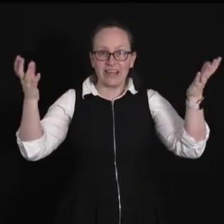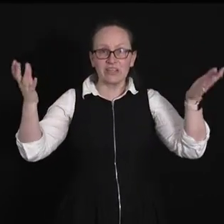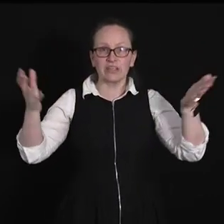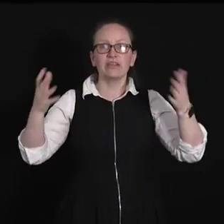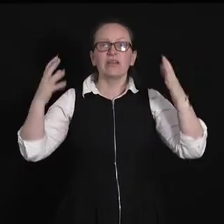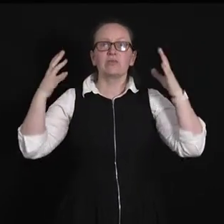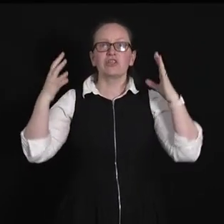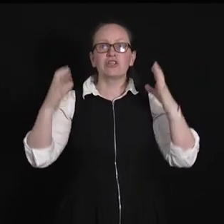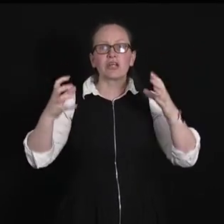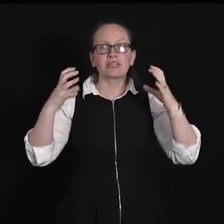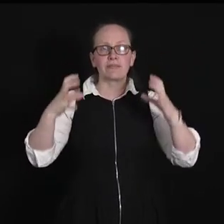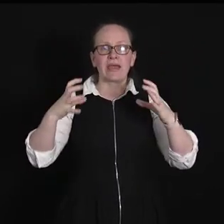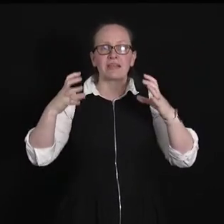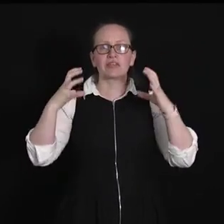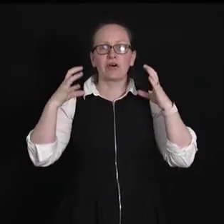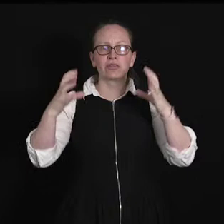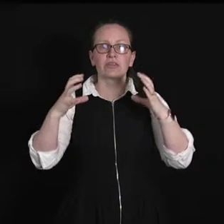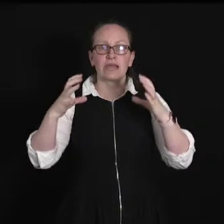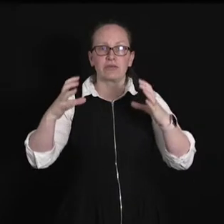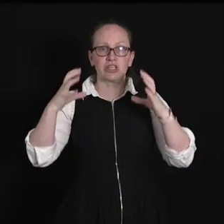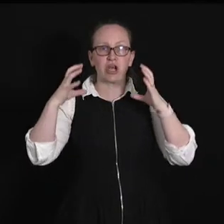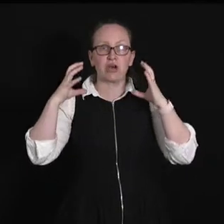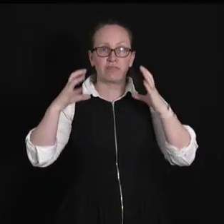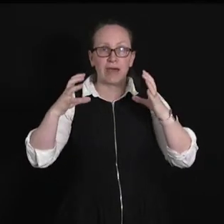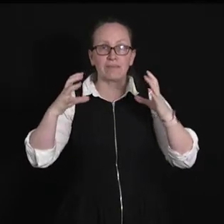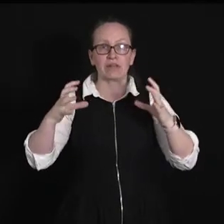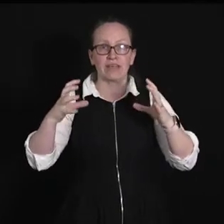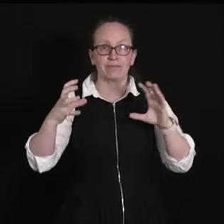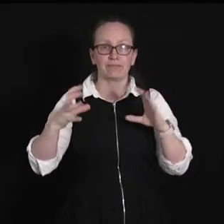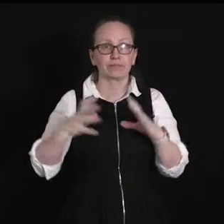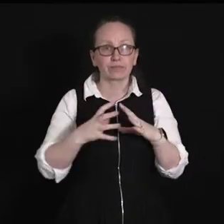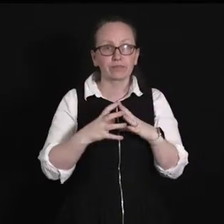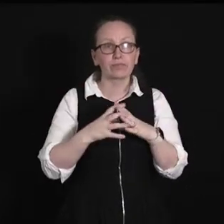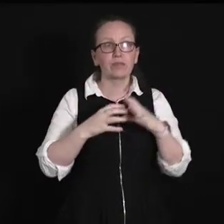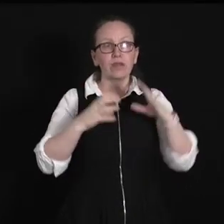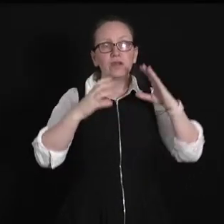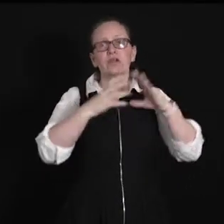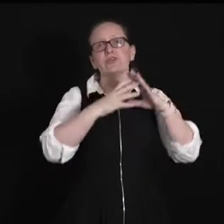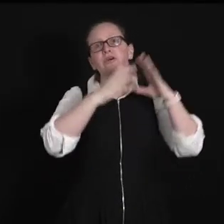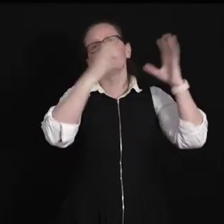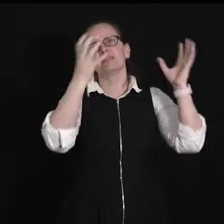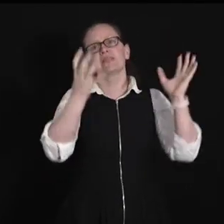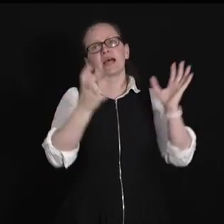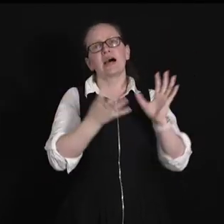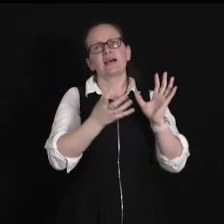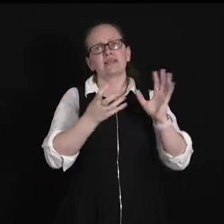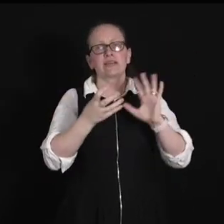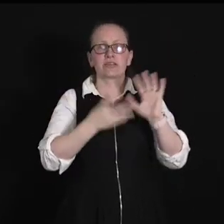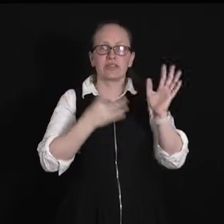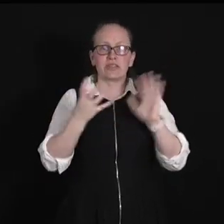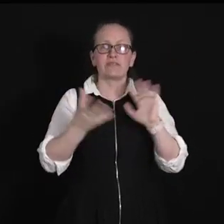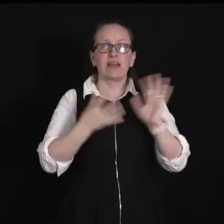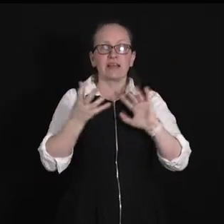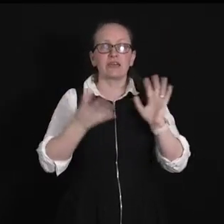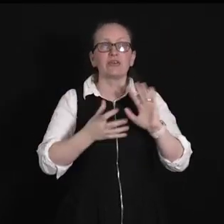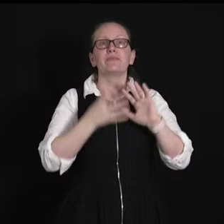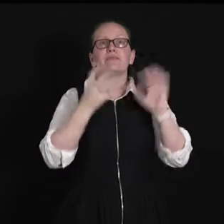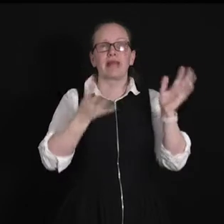radiation, which just depends on the temperature of that body. So stars are considered fairly good black